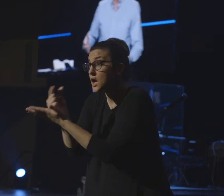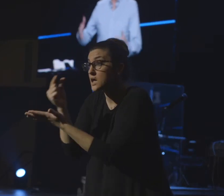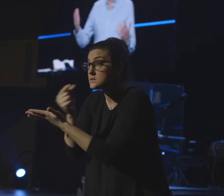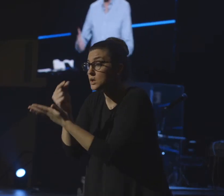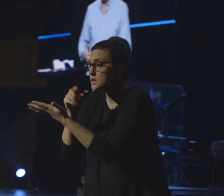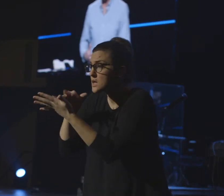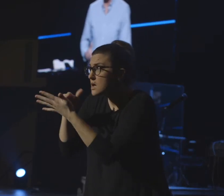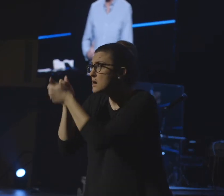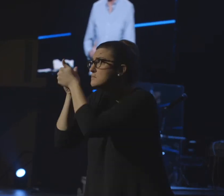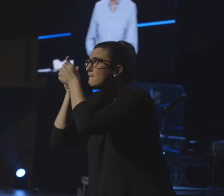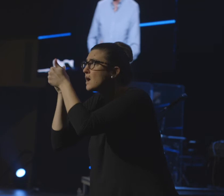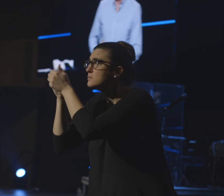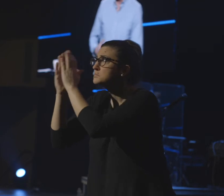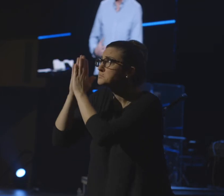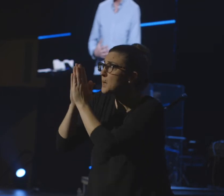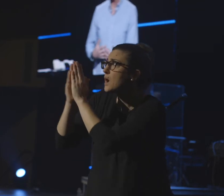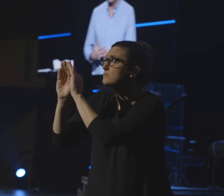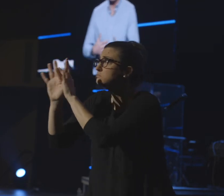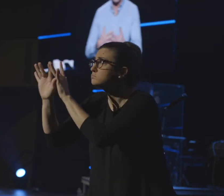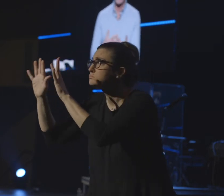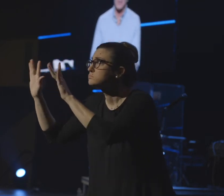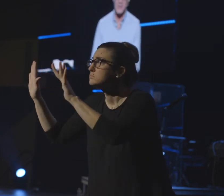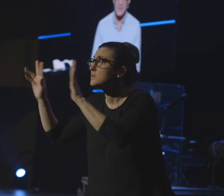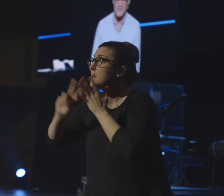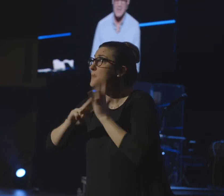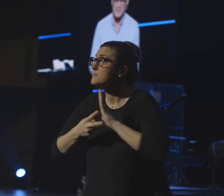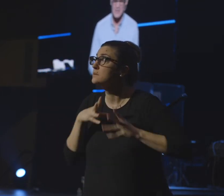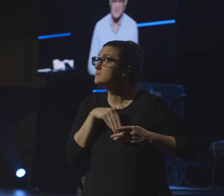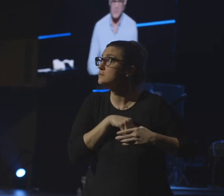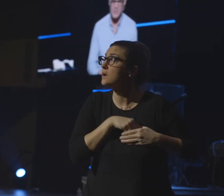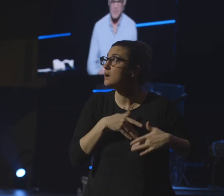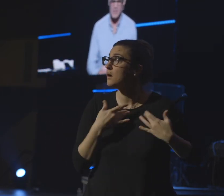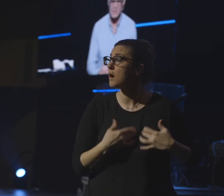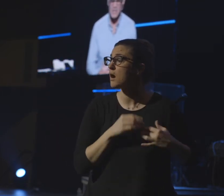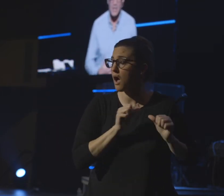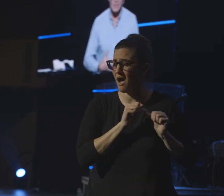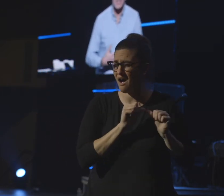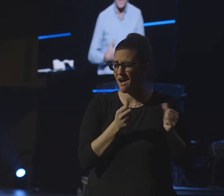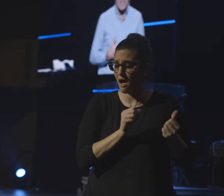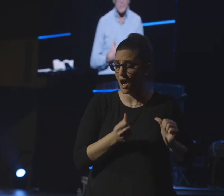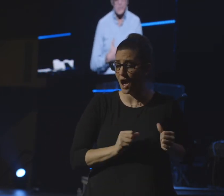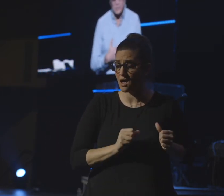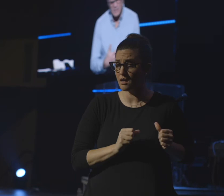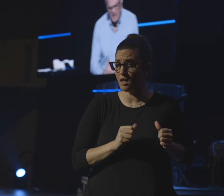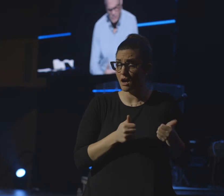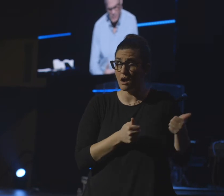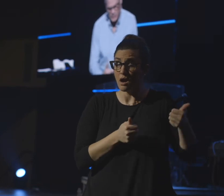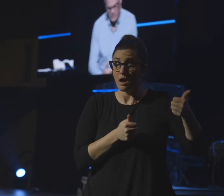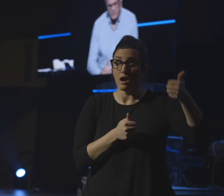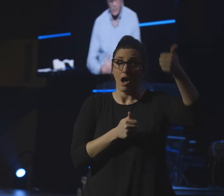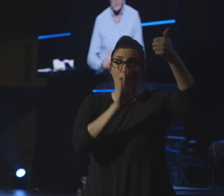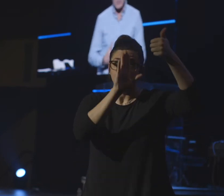know, any other big thing in life. You know, you don't really know exactly what you're getting into when you become a Christian. But God gives you the